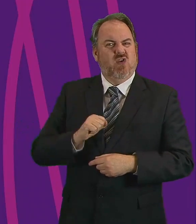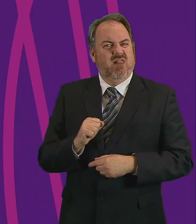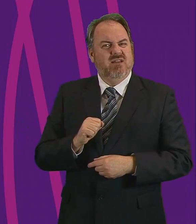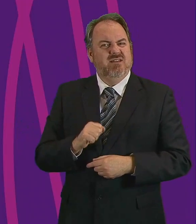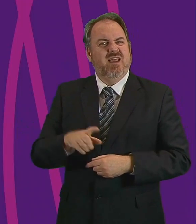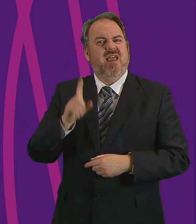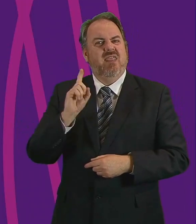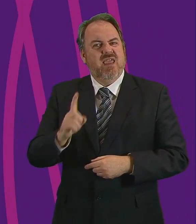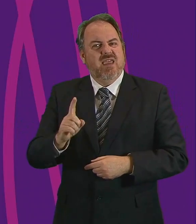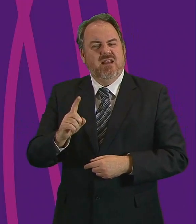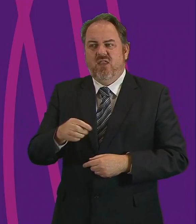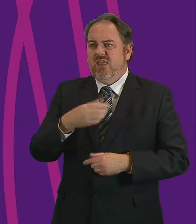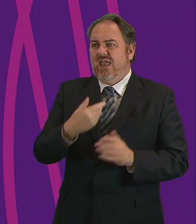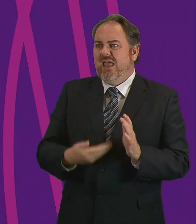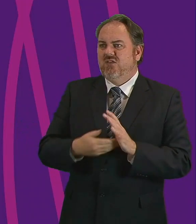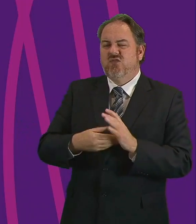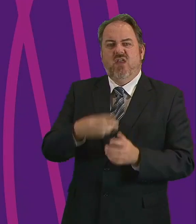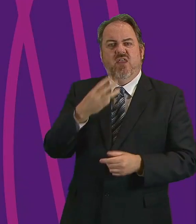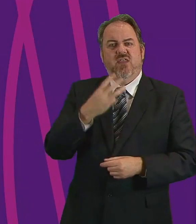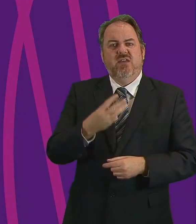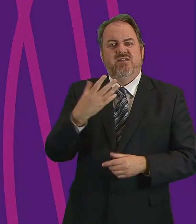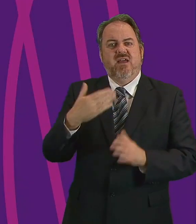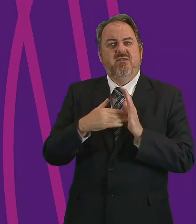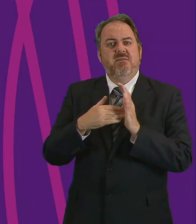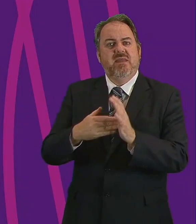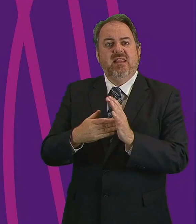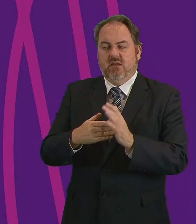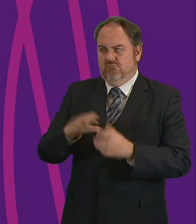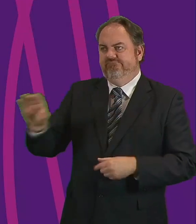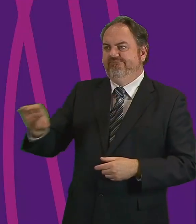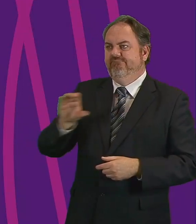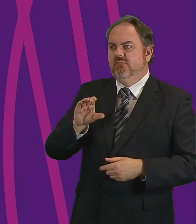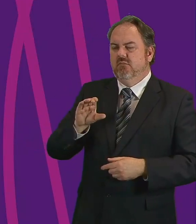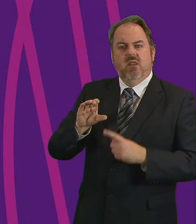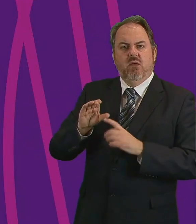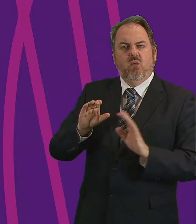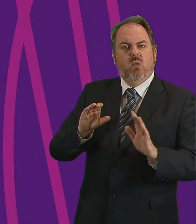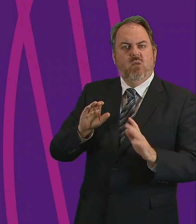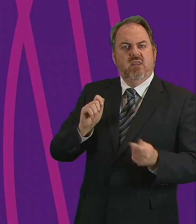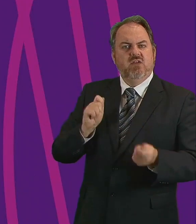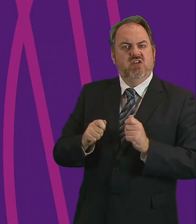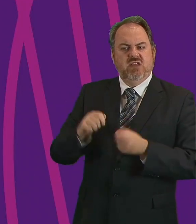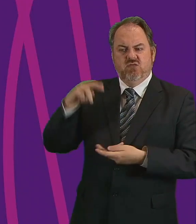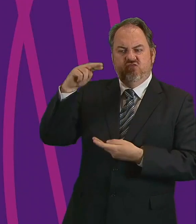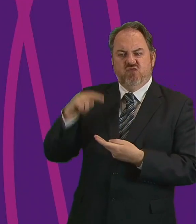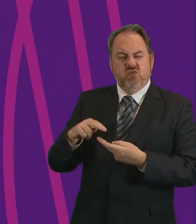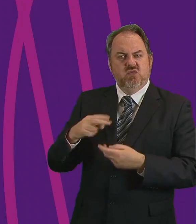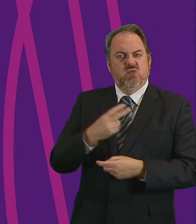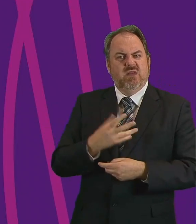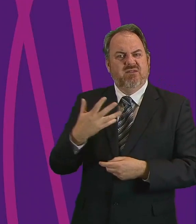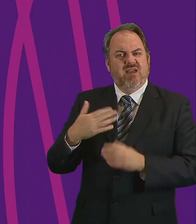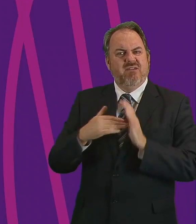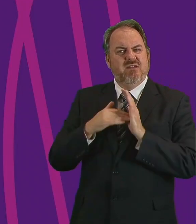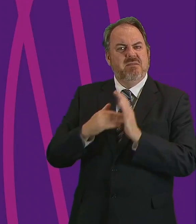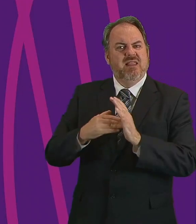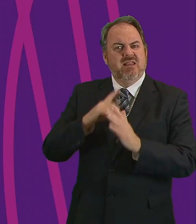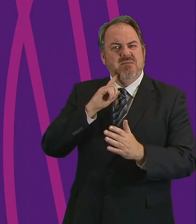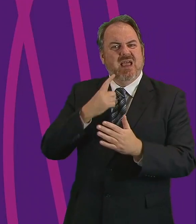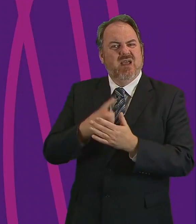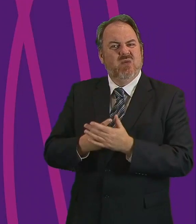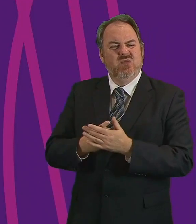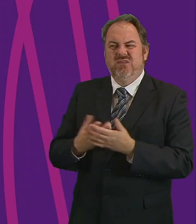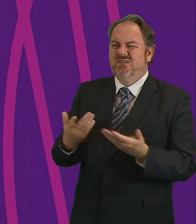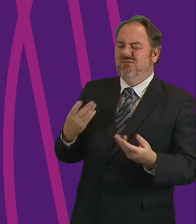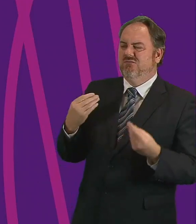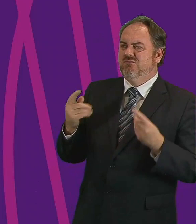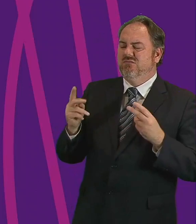£35 million of consequentials was then reduced to £25 million by the Treasury. It was also the example that's been touched upon earlier of